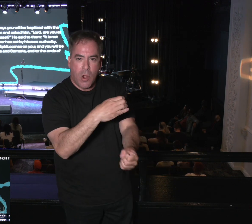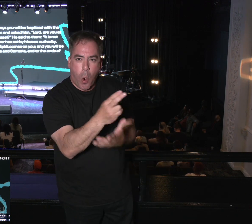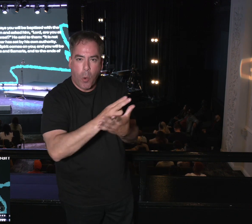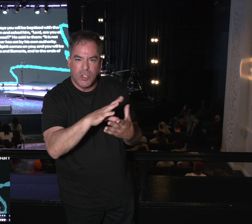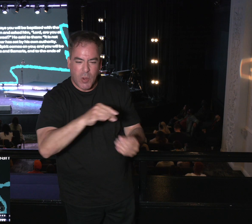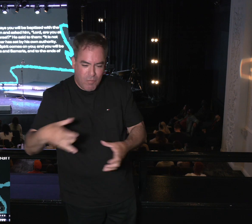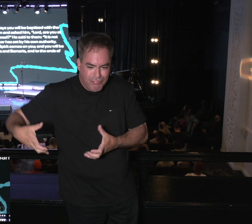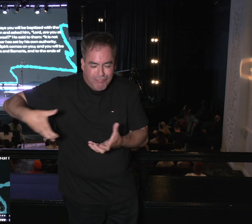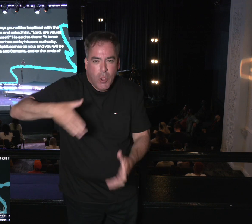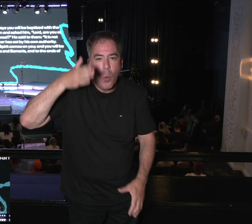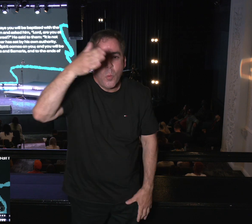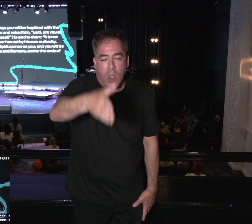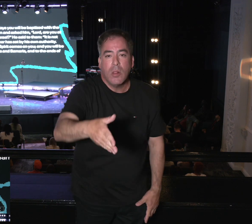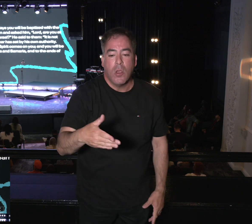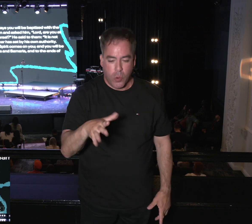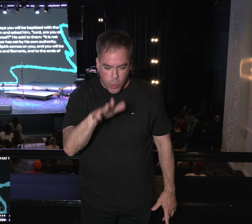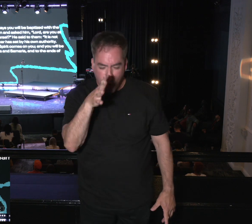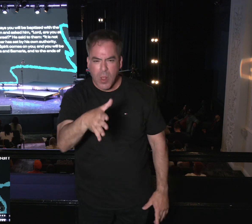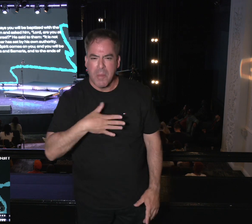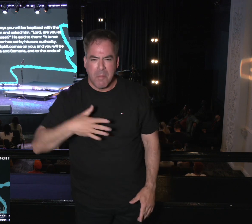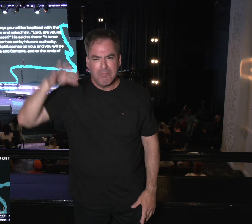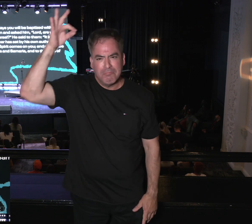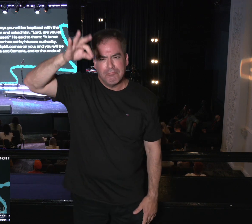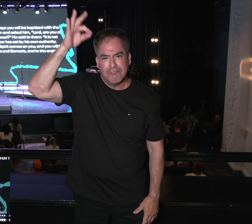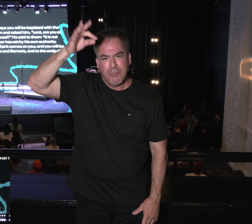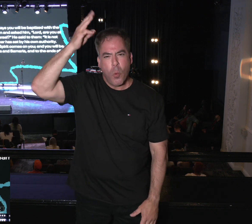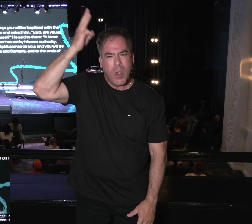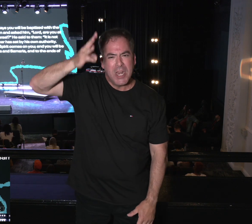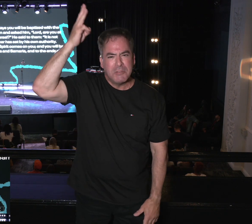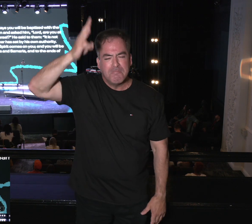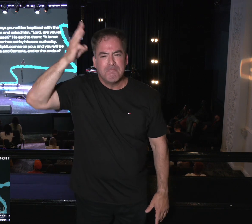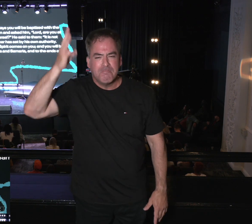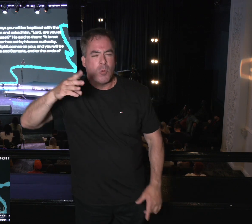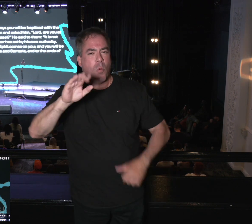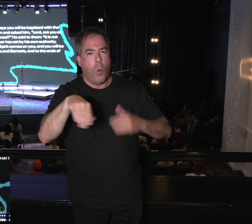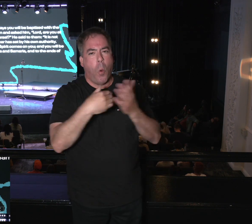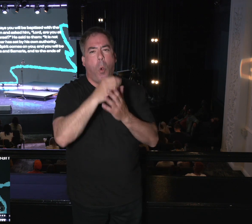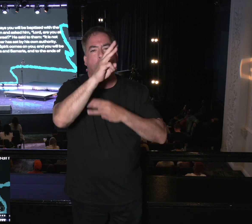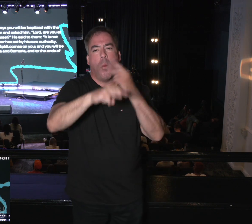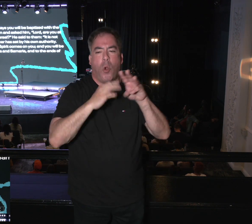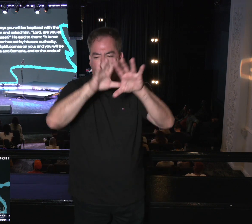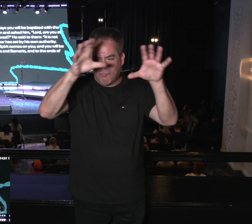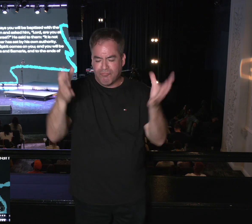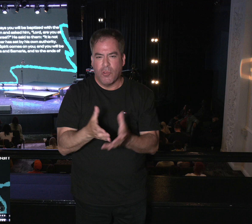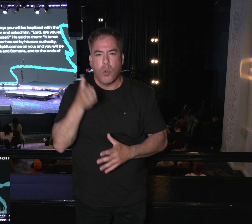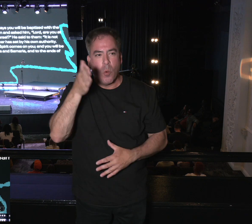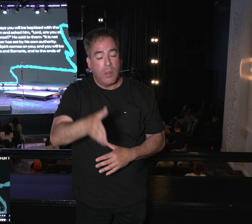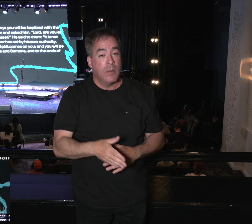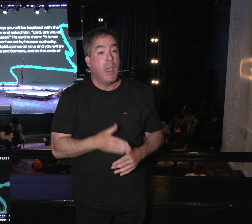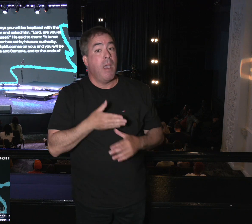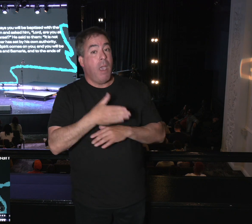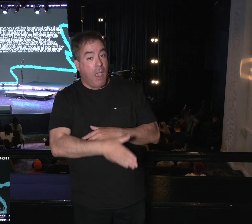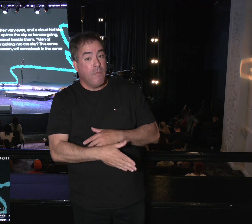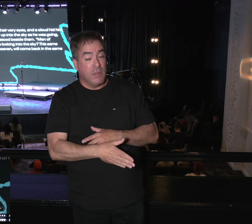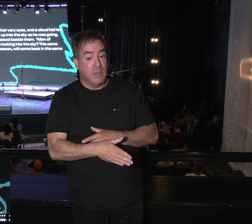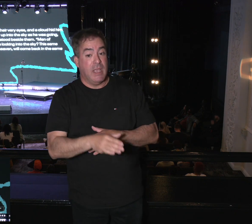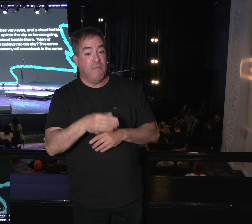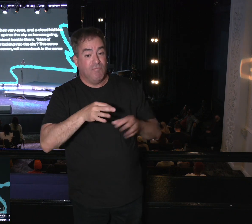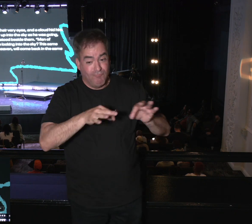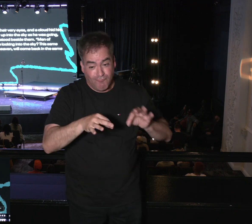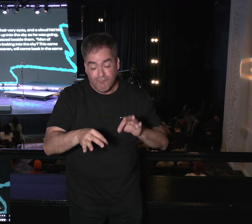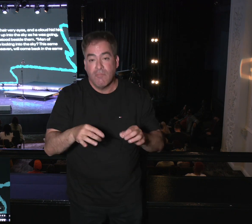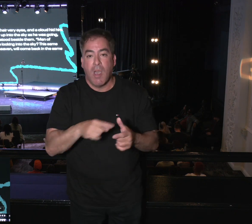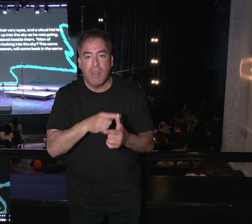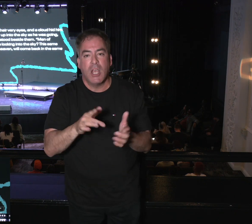Spirit comes on you. And you will be my witnesses in Jerusalem and all Judea and Samaria to the ends of the earth. After he said this, he was taken up before their